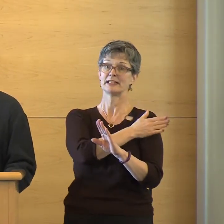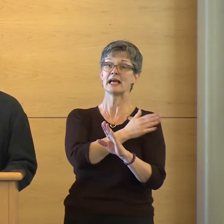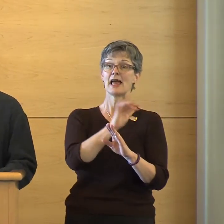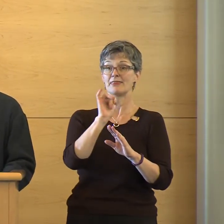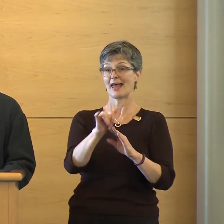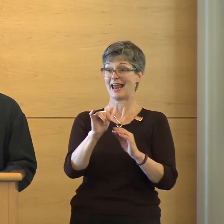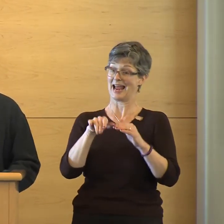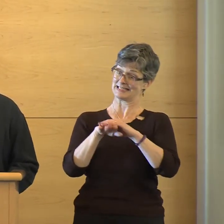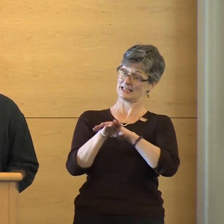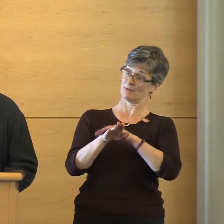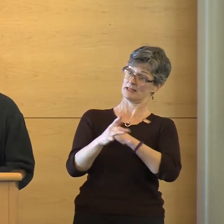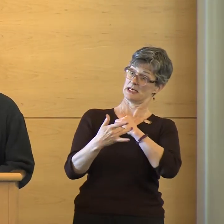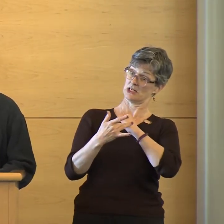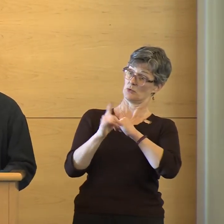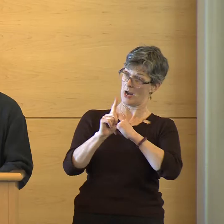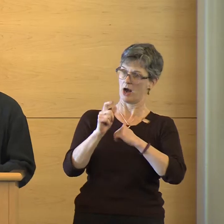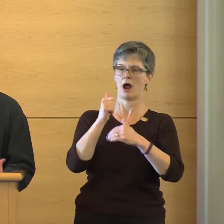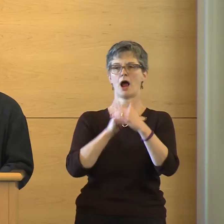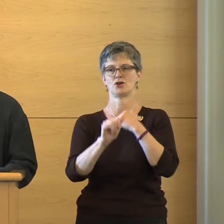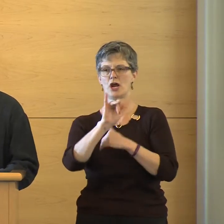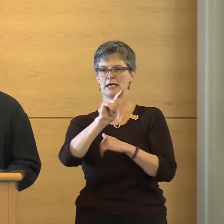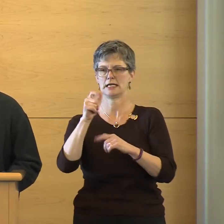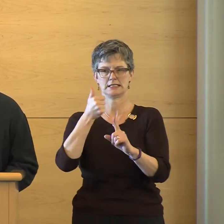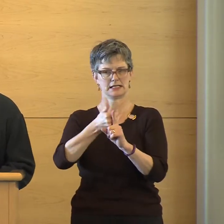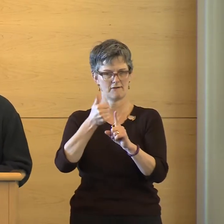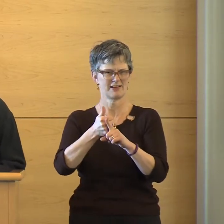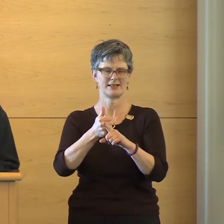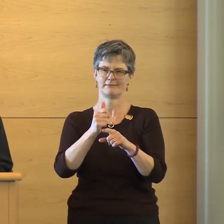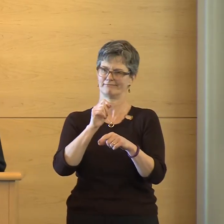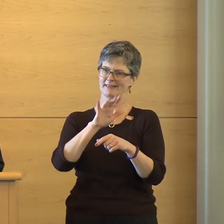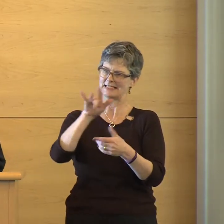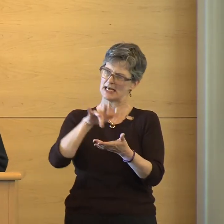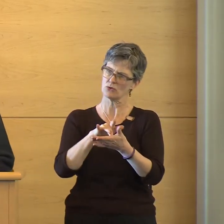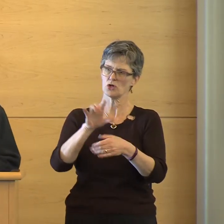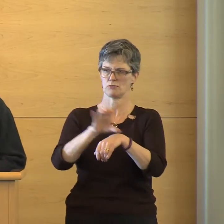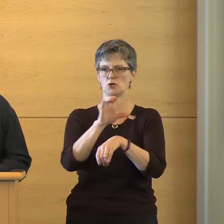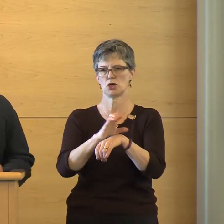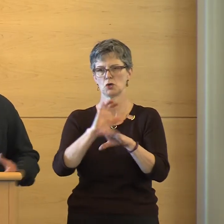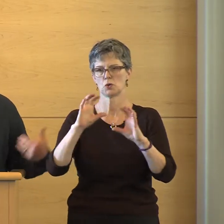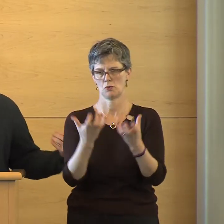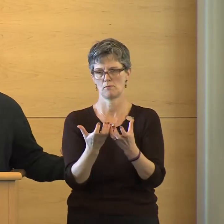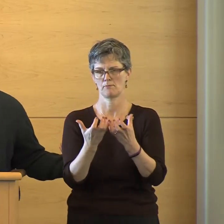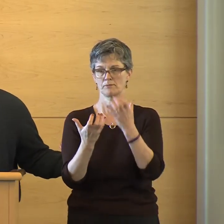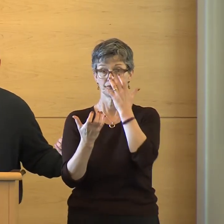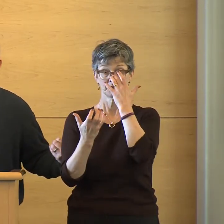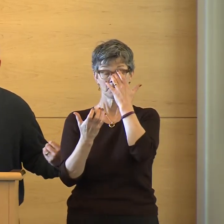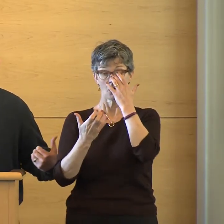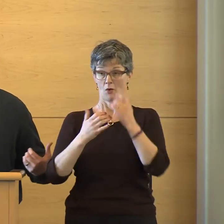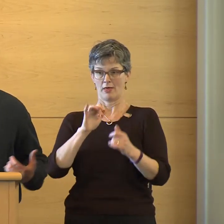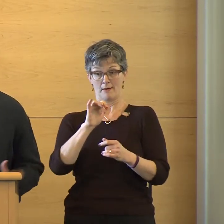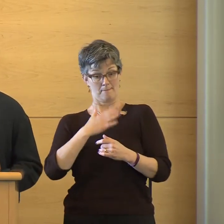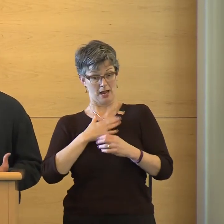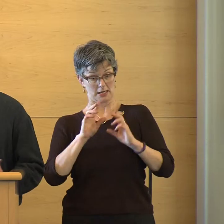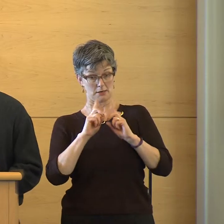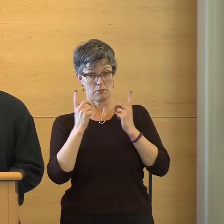at the UW, and it has been for a long time. Since the early 90s, maybe even before that,